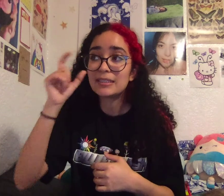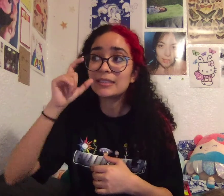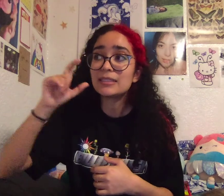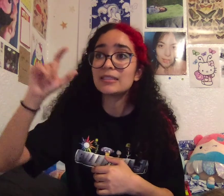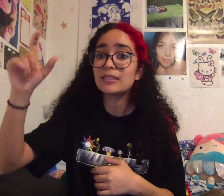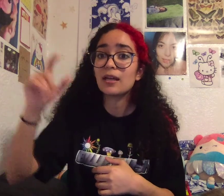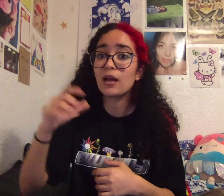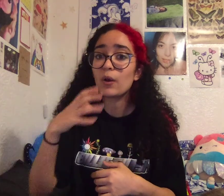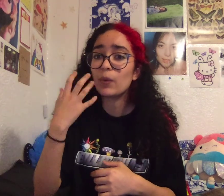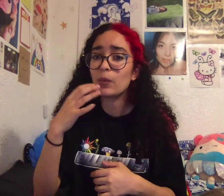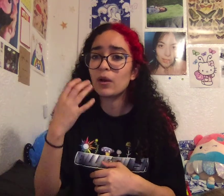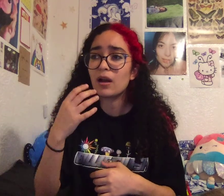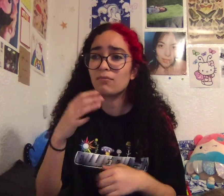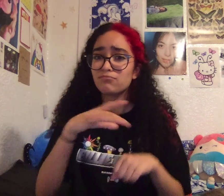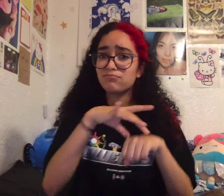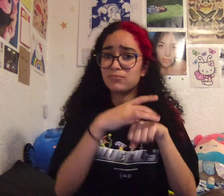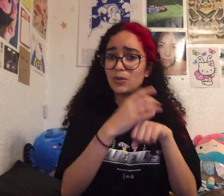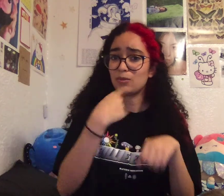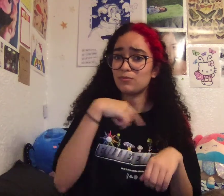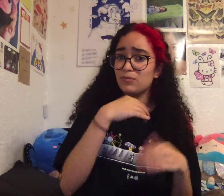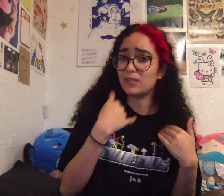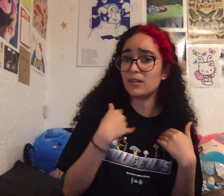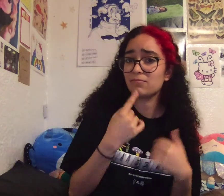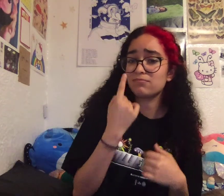have one. 27.